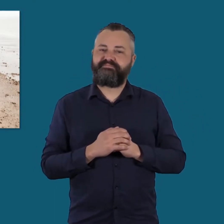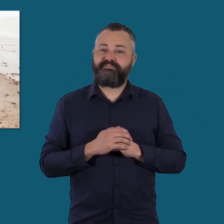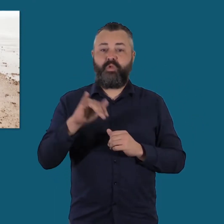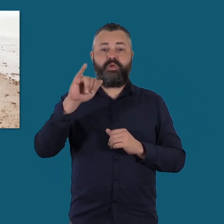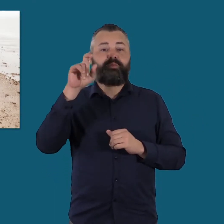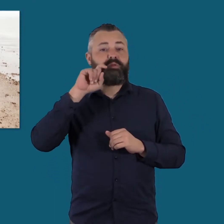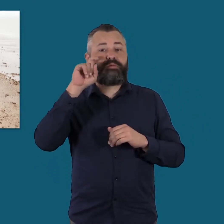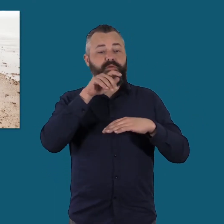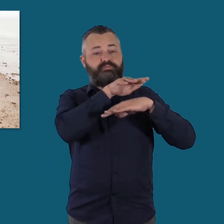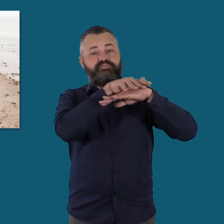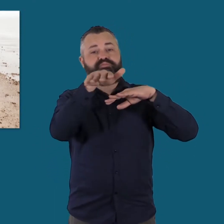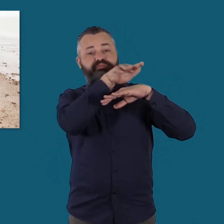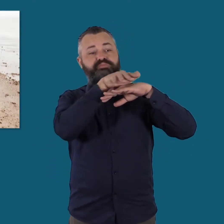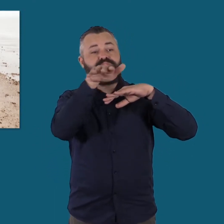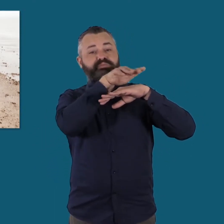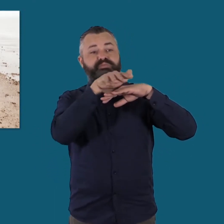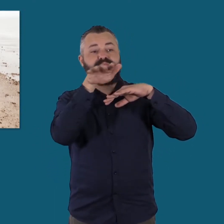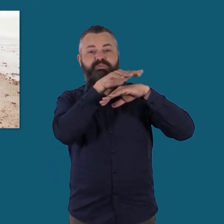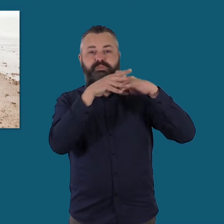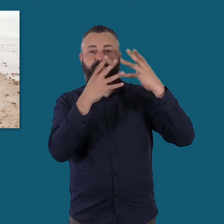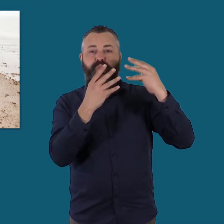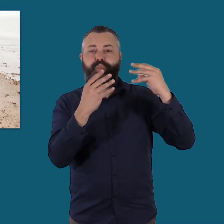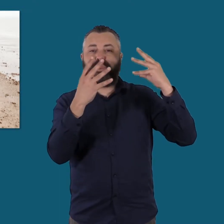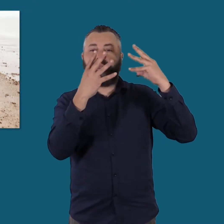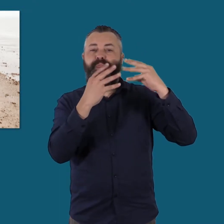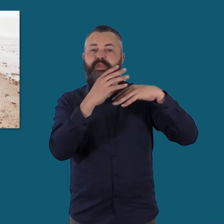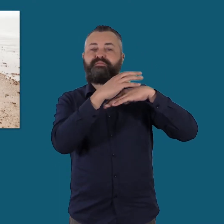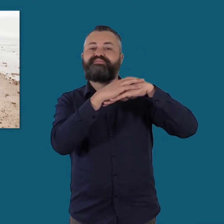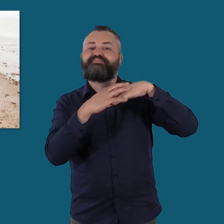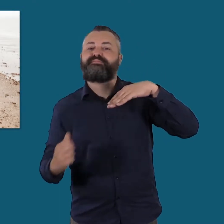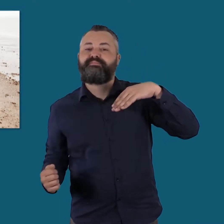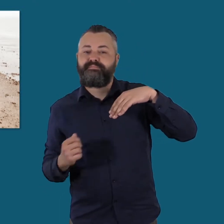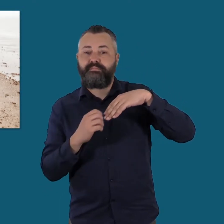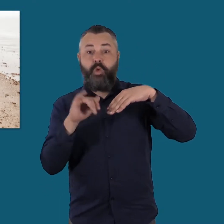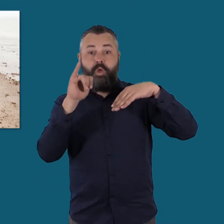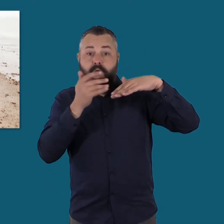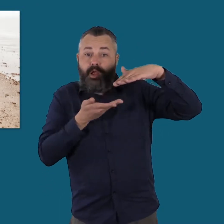Or if there has been water running along or beneath the slope, it may reduce the strength of the ground and cause landslides.